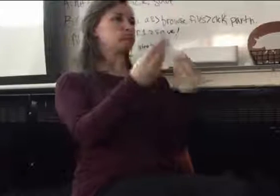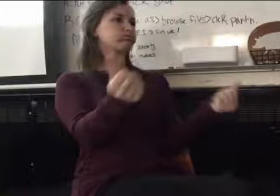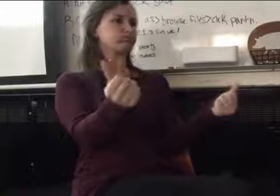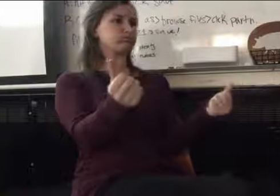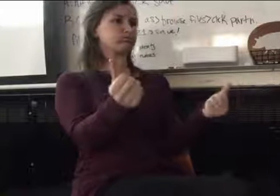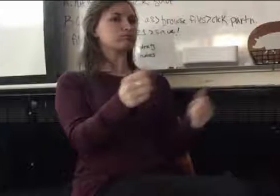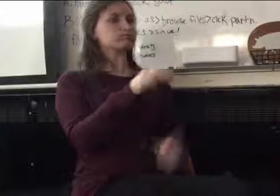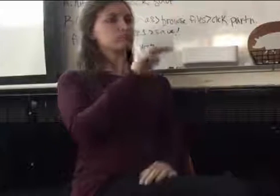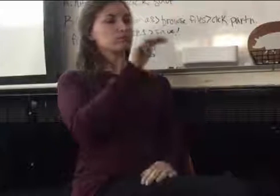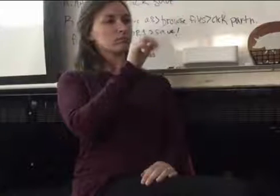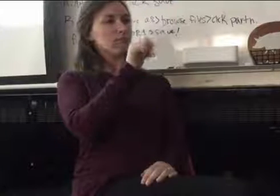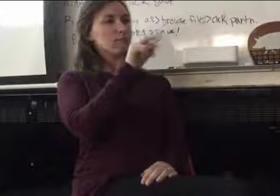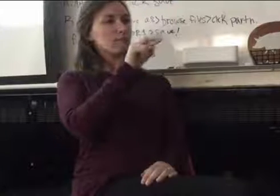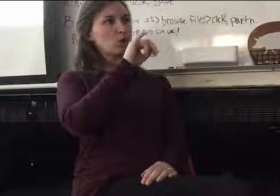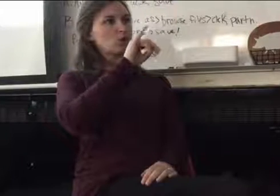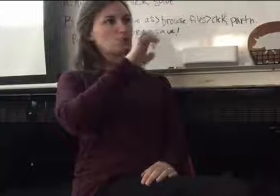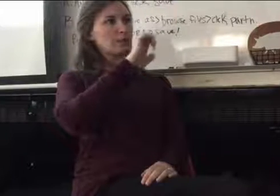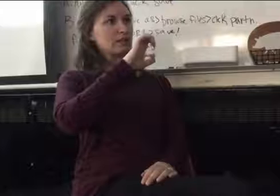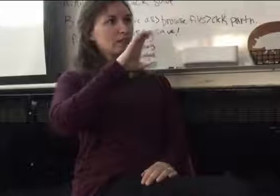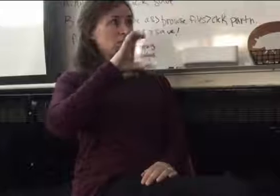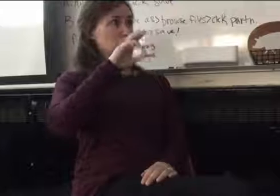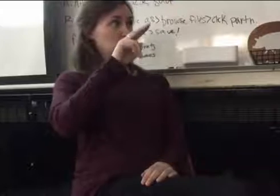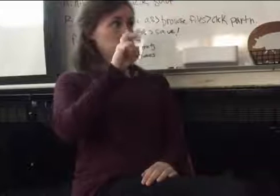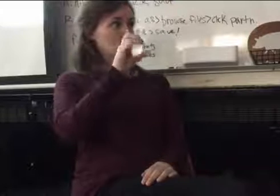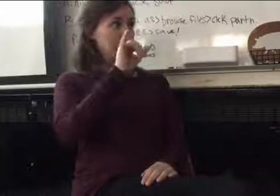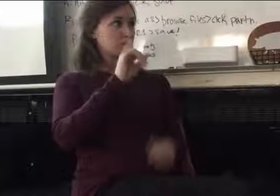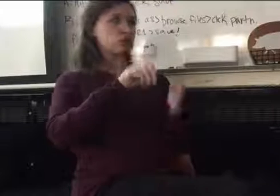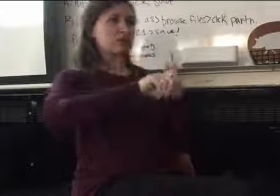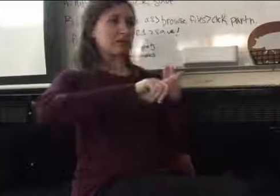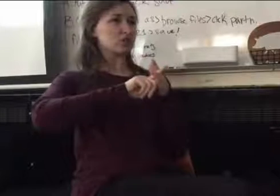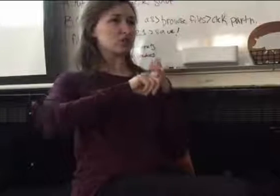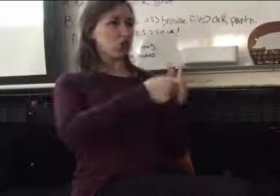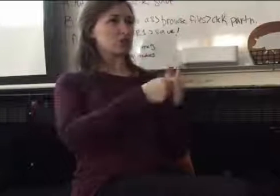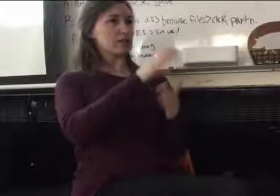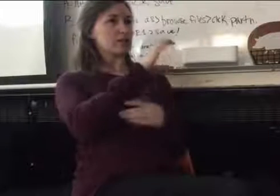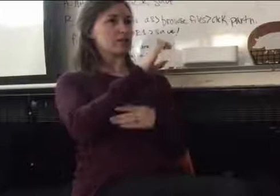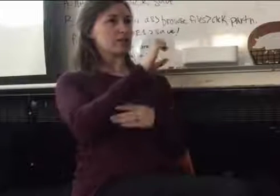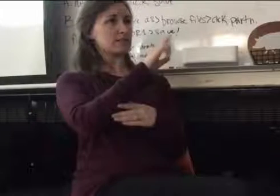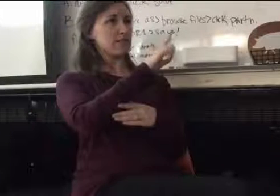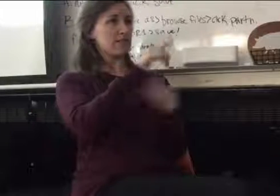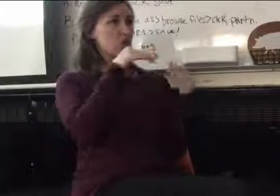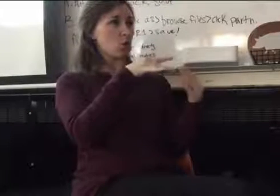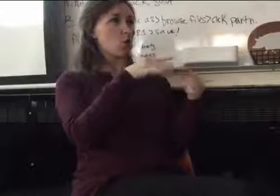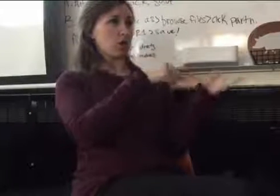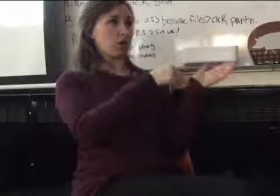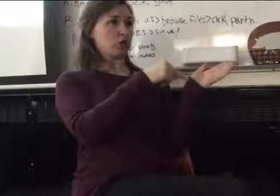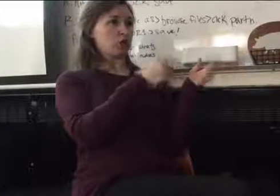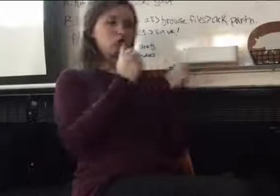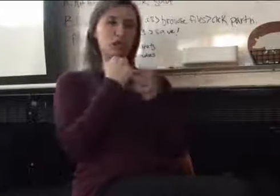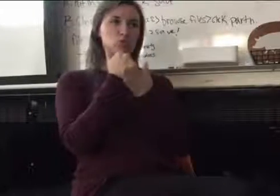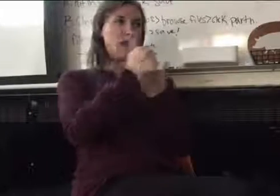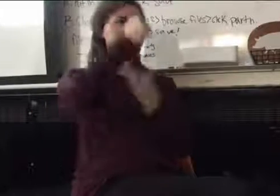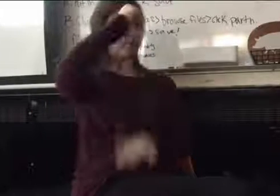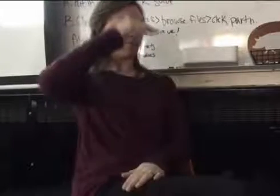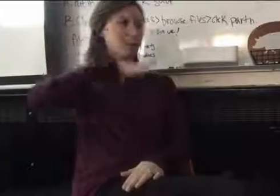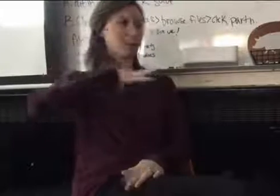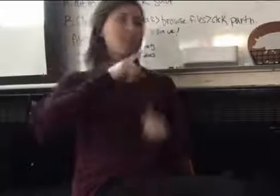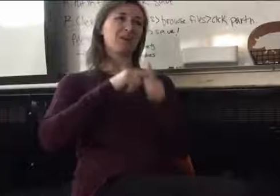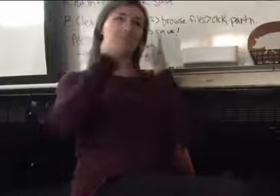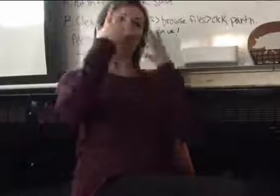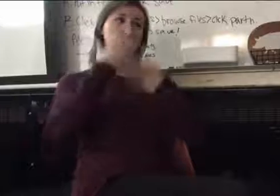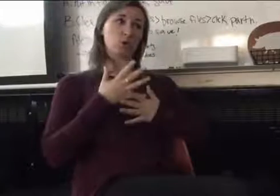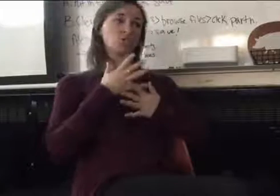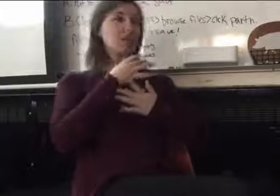Curie, if you've ever heard of her, she actually starts as a Civil War nurse, attempting to be able to help the men. Now, unfortunately, our